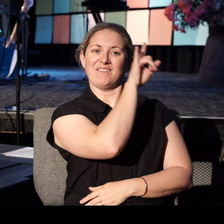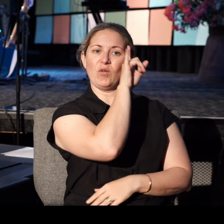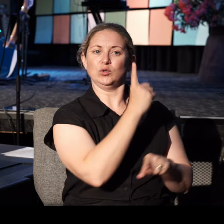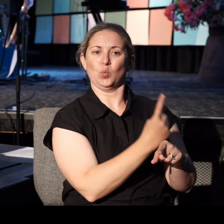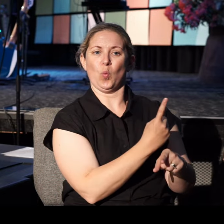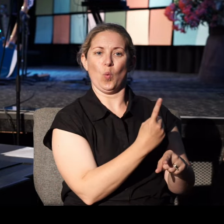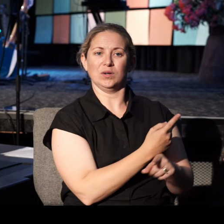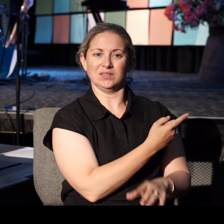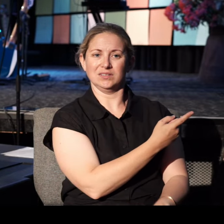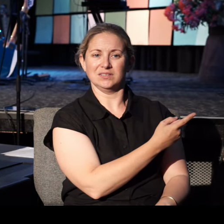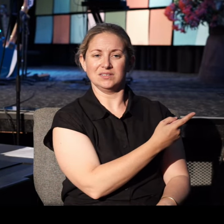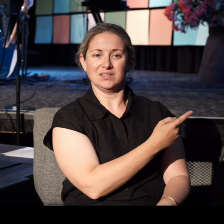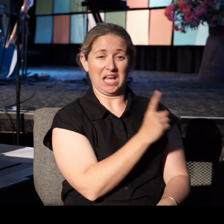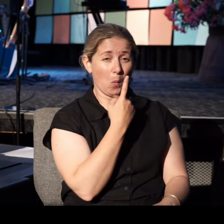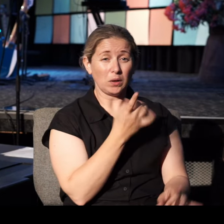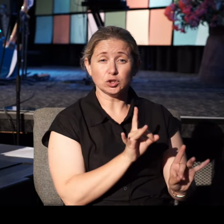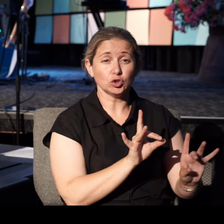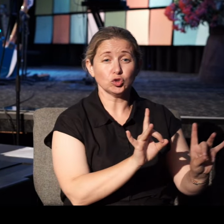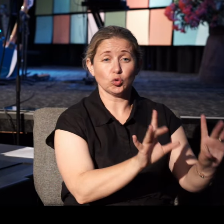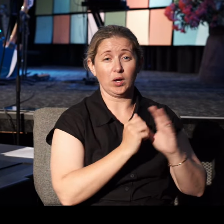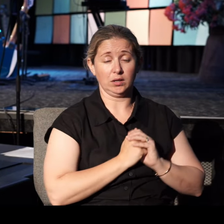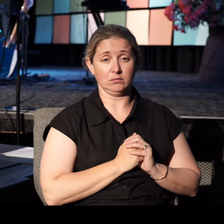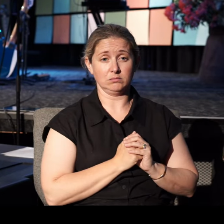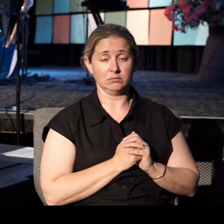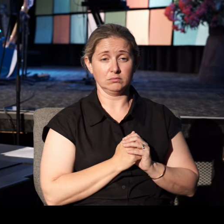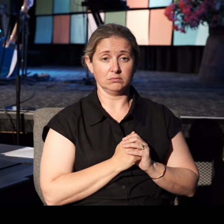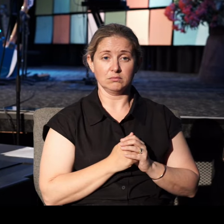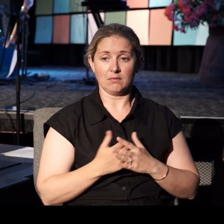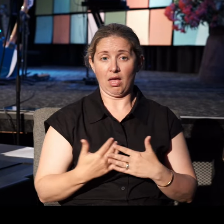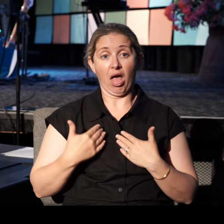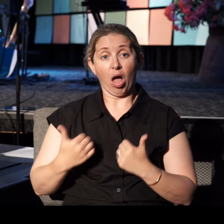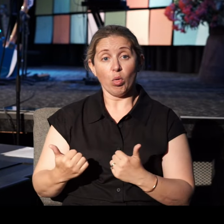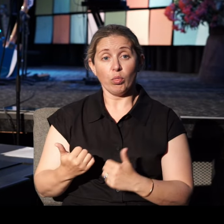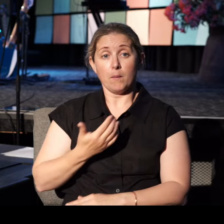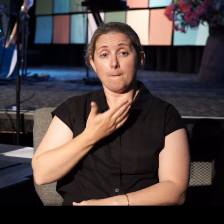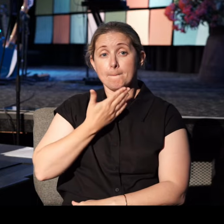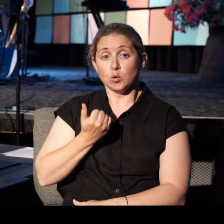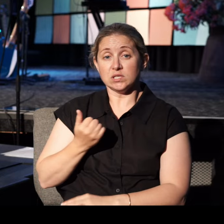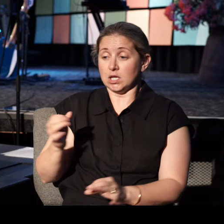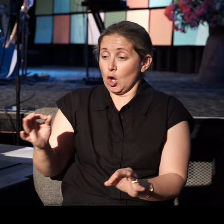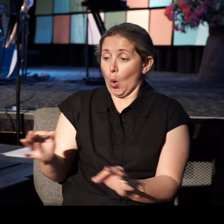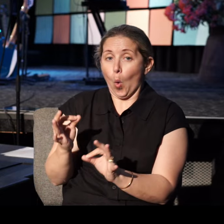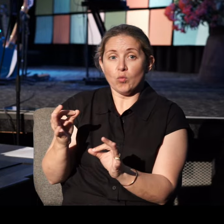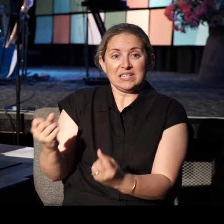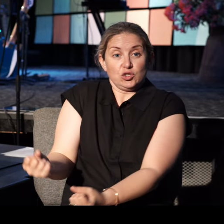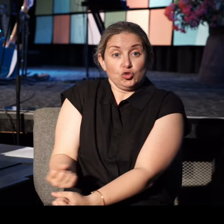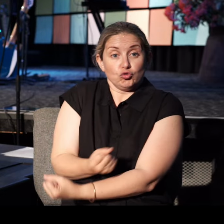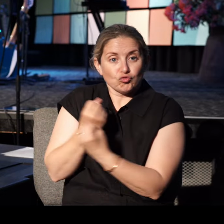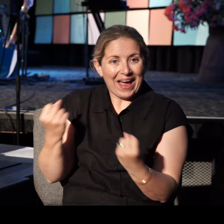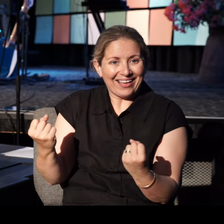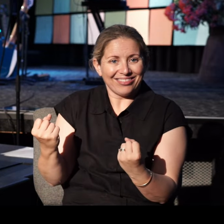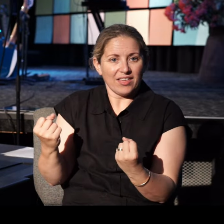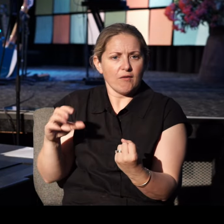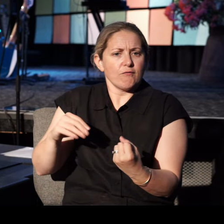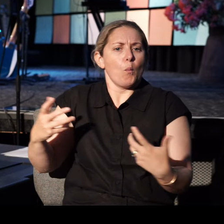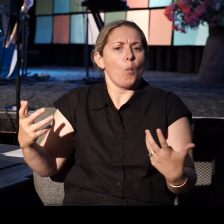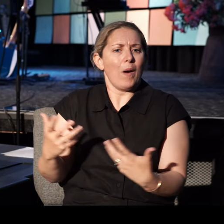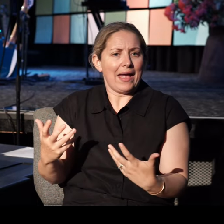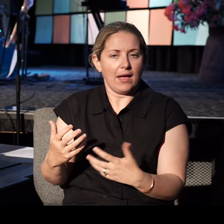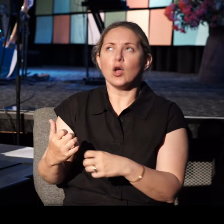humanity. Health, beauty, glory and strength is living under the rule of